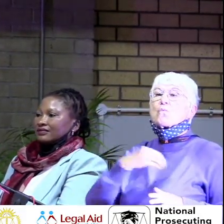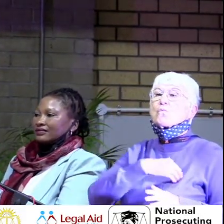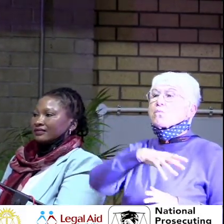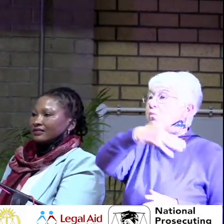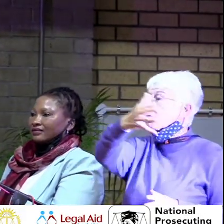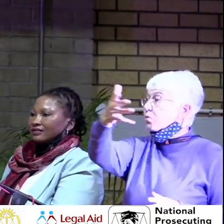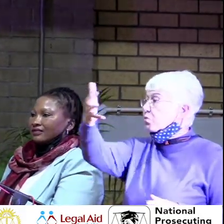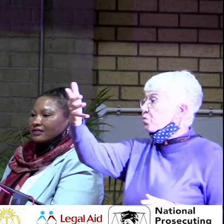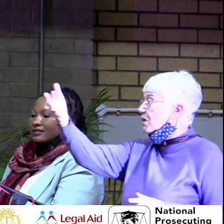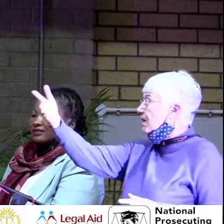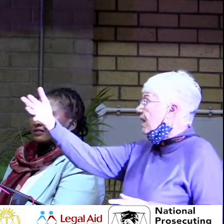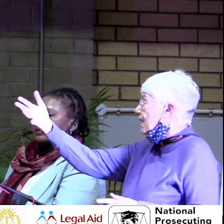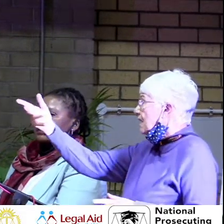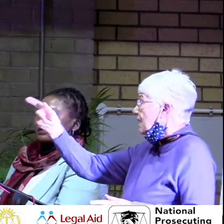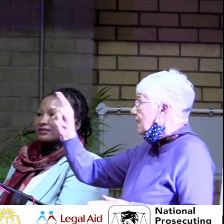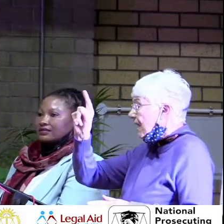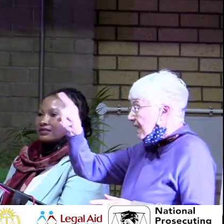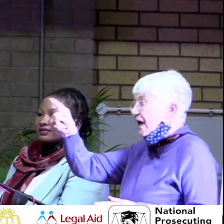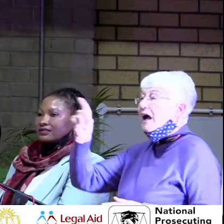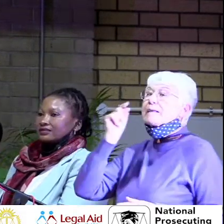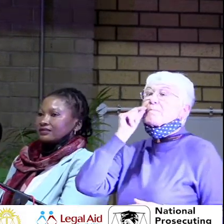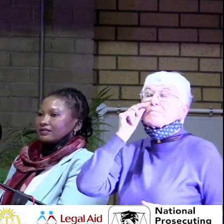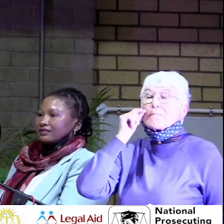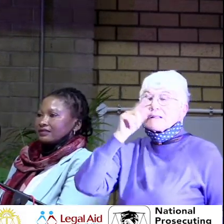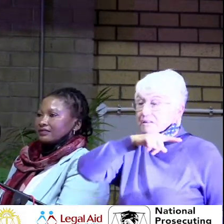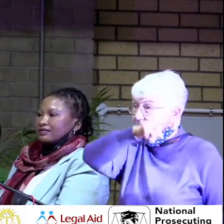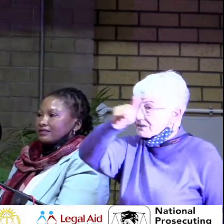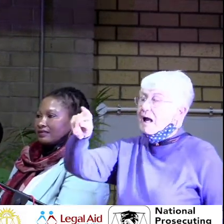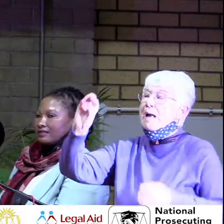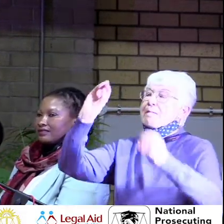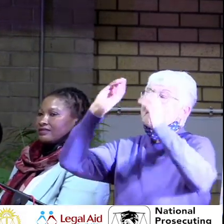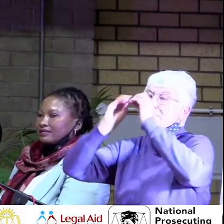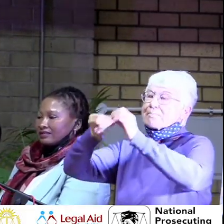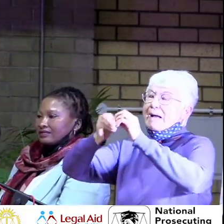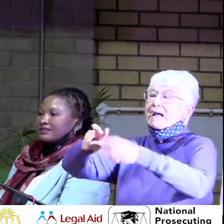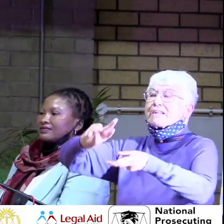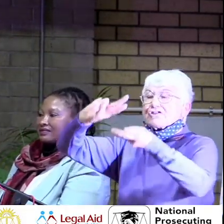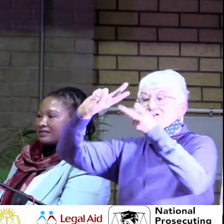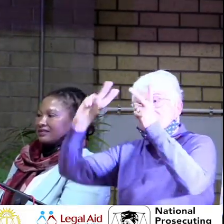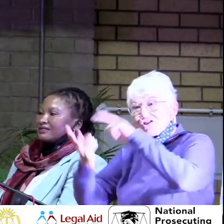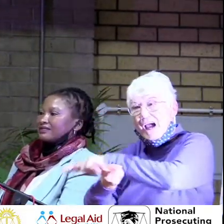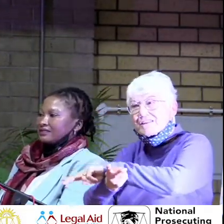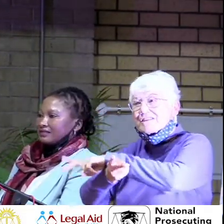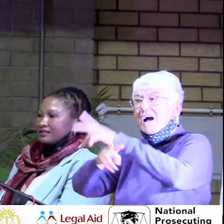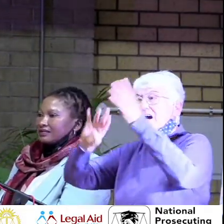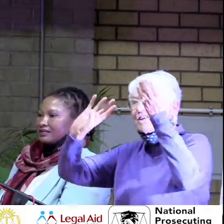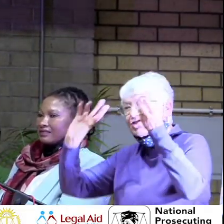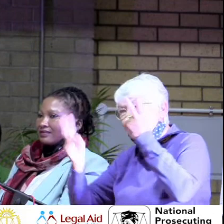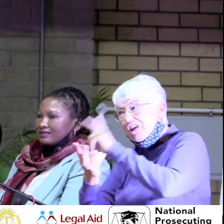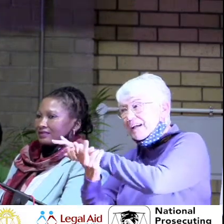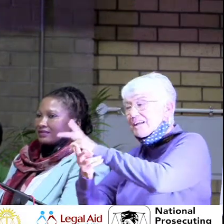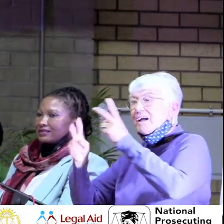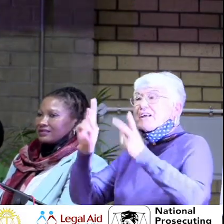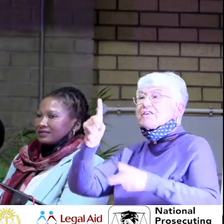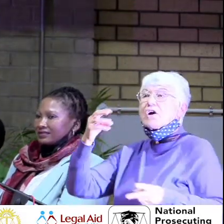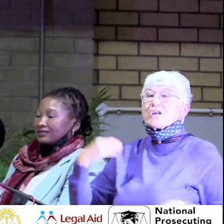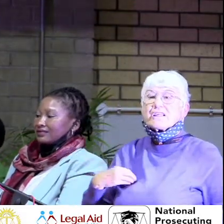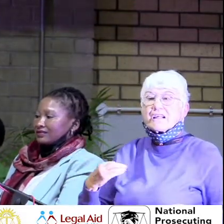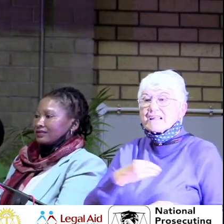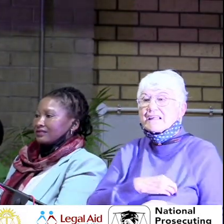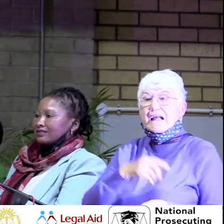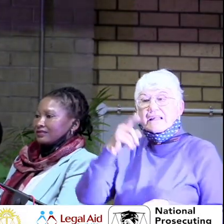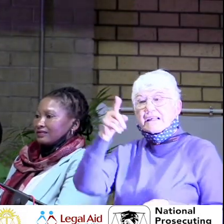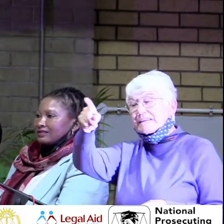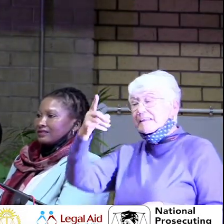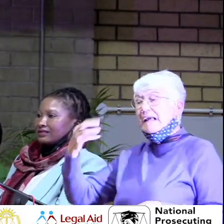men out there, make a change today, not tomorrow. I want to say to a woman today, you are a